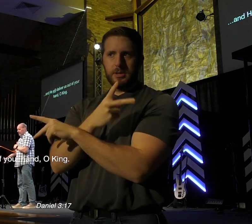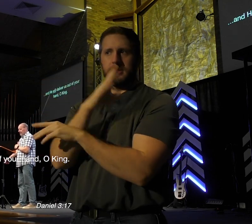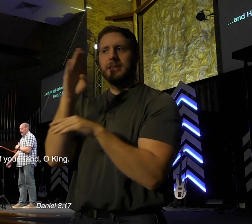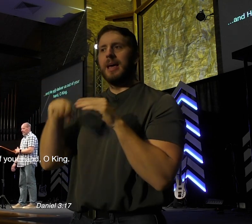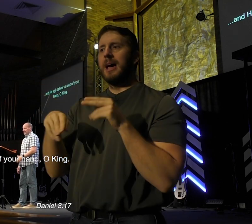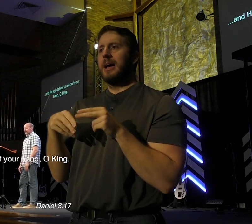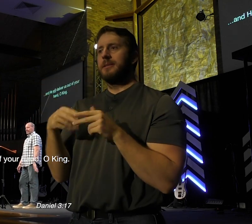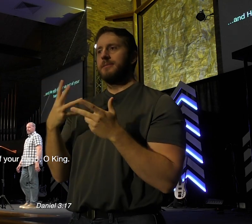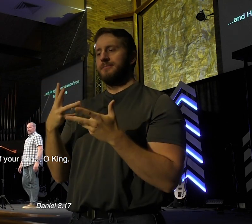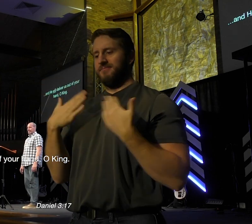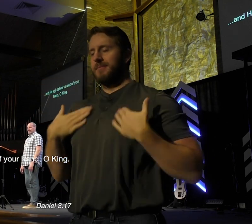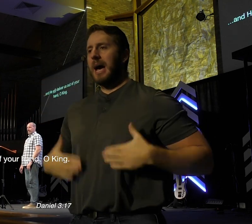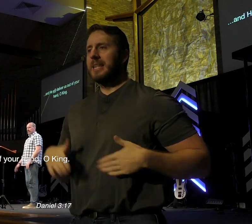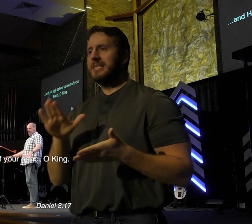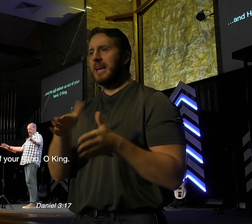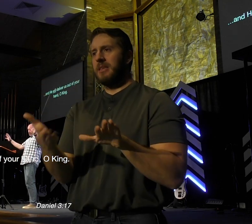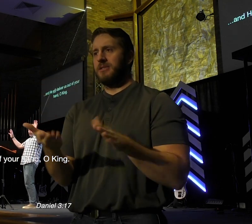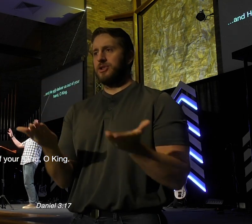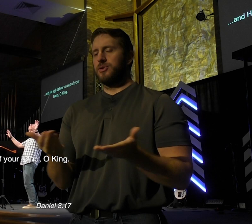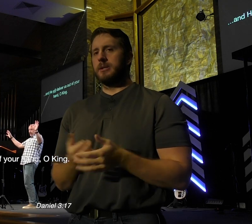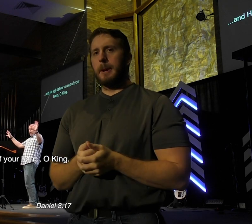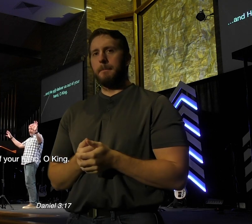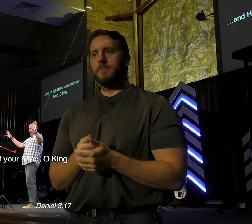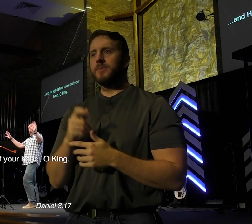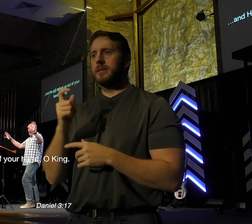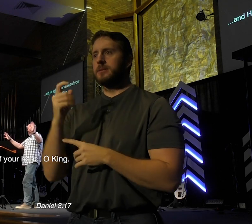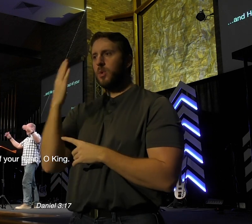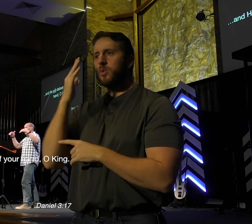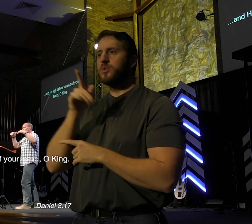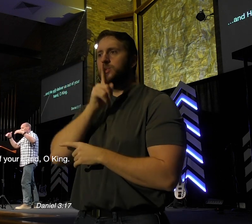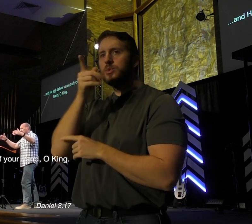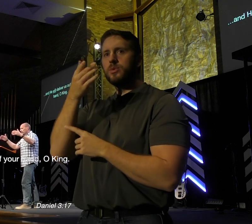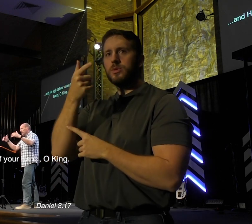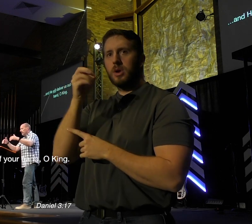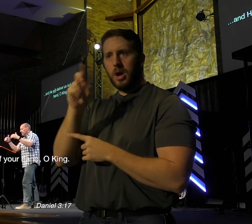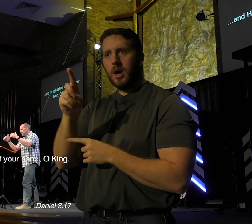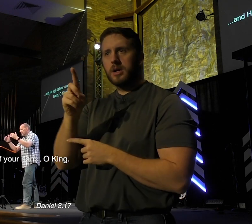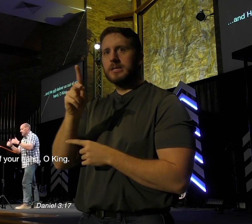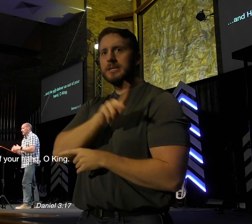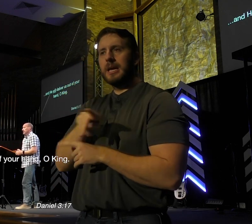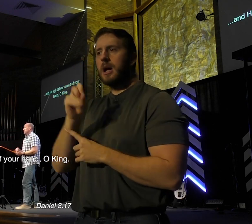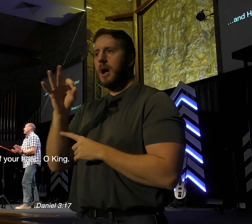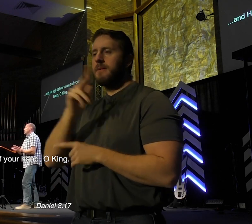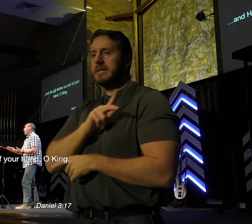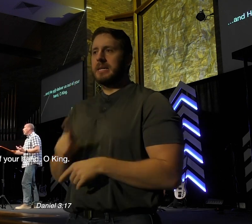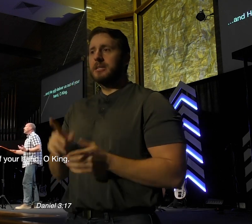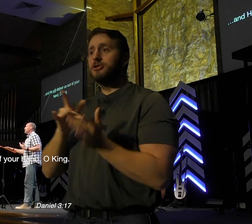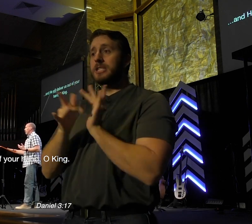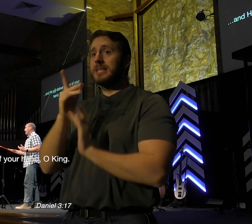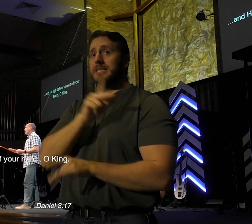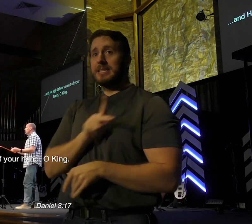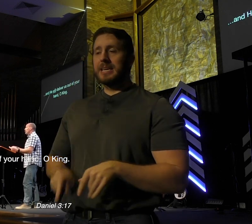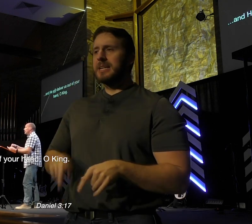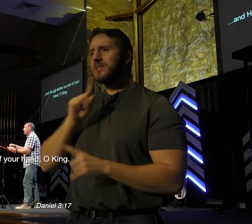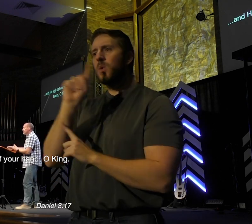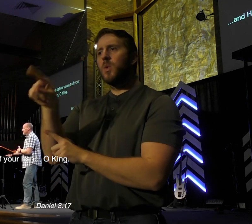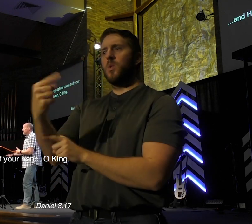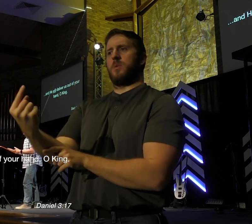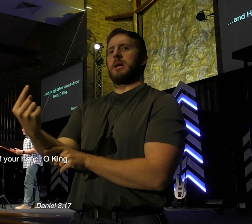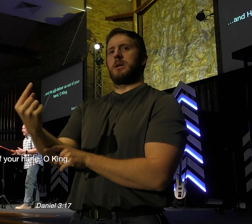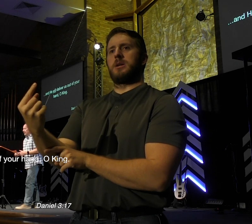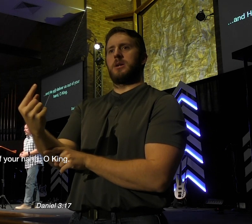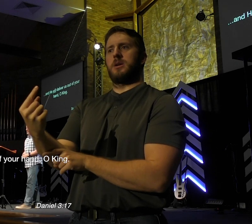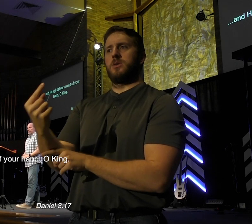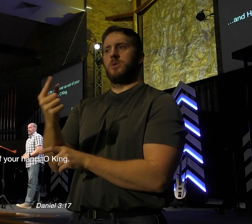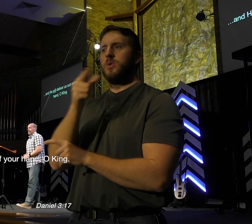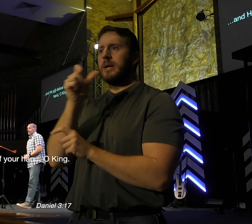temporal death. Because they knew the true God. They knew the King of Kings, Jesus the King, is the only one who could